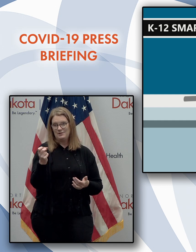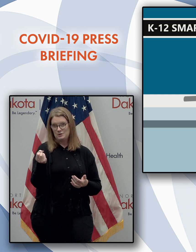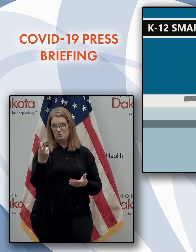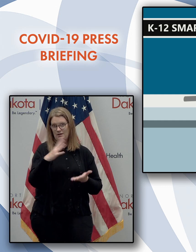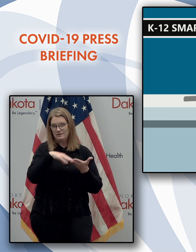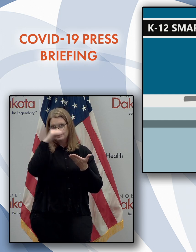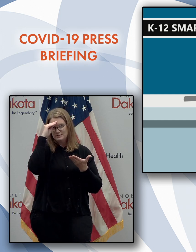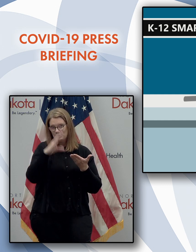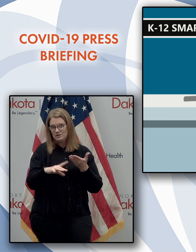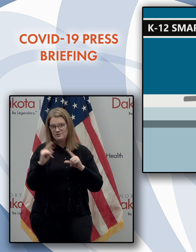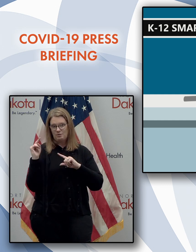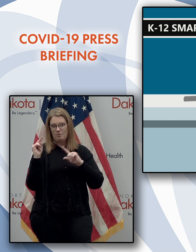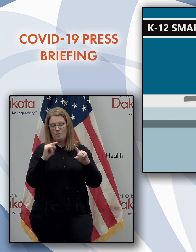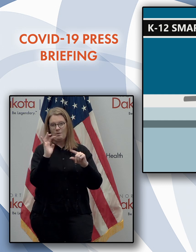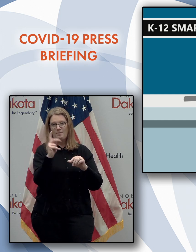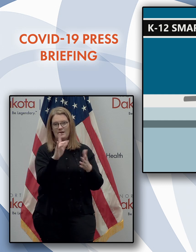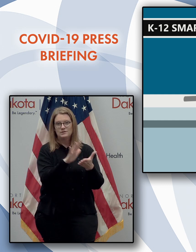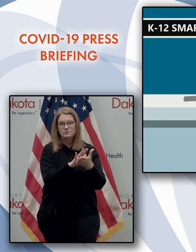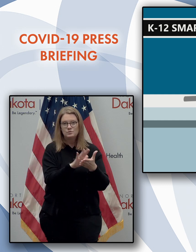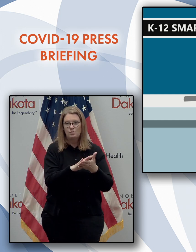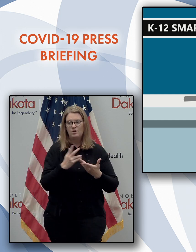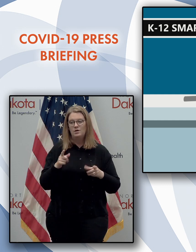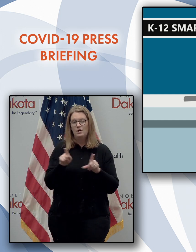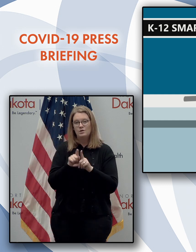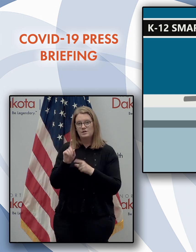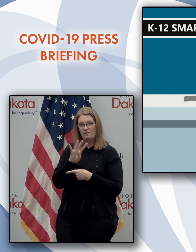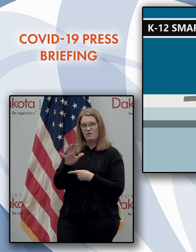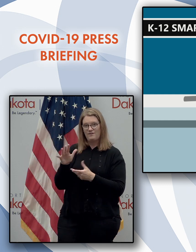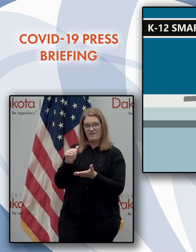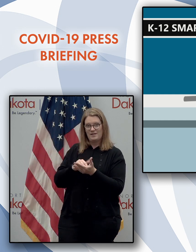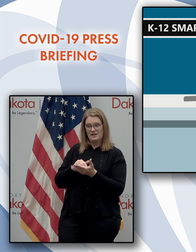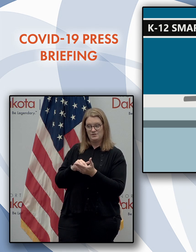school at the same time that we've got 45,000